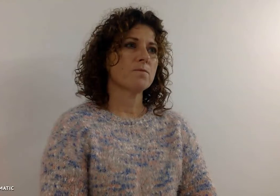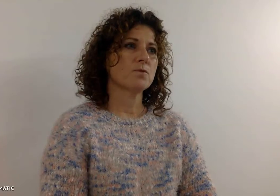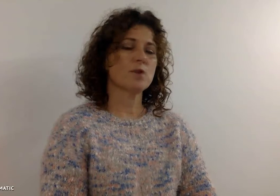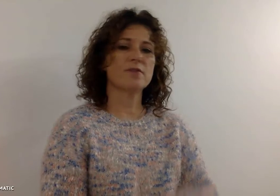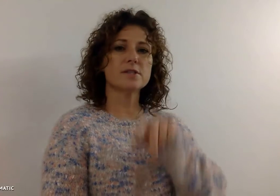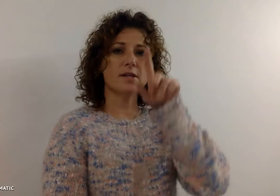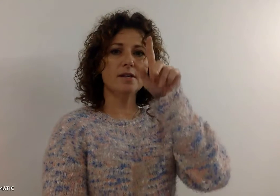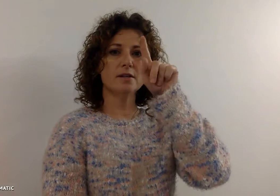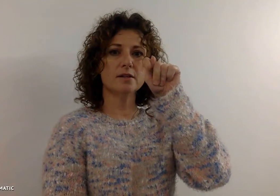Traverse City.